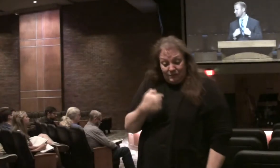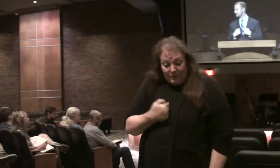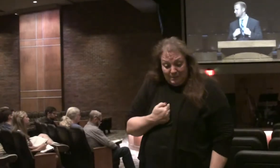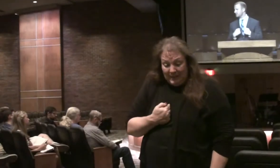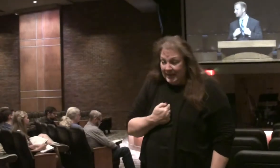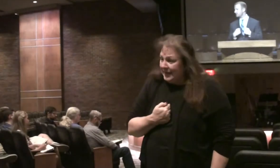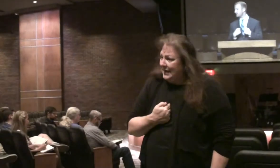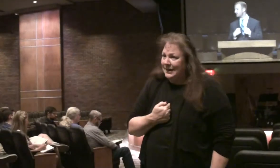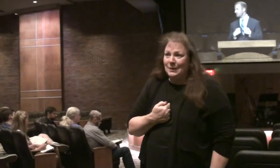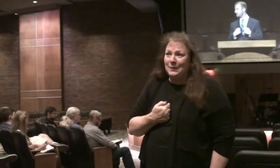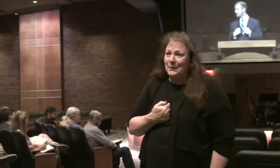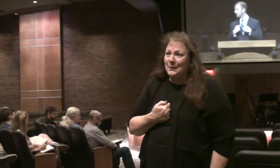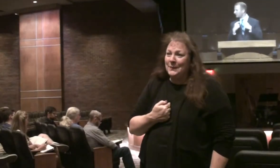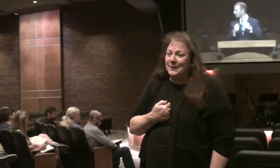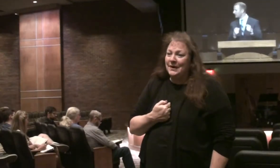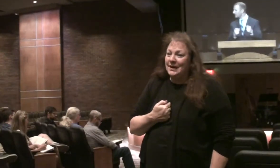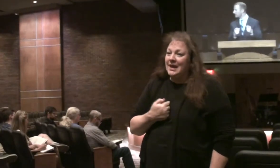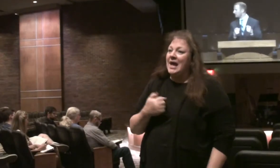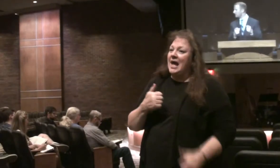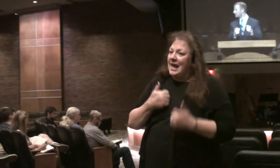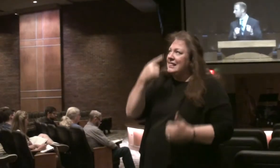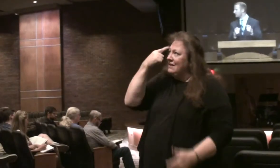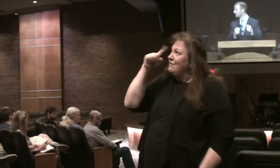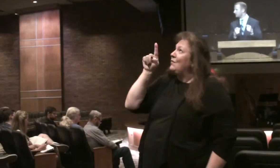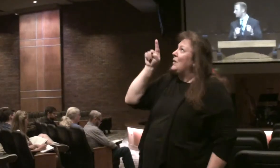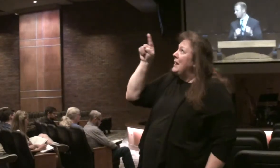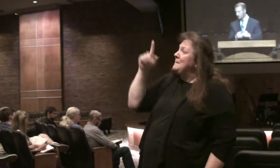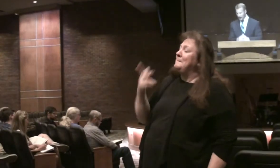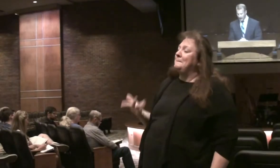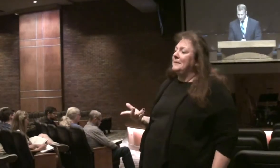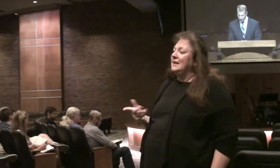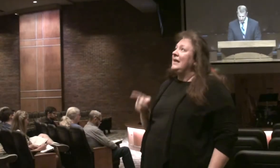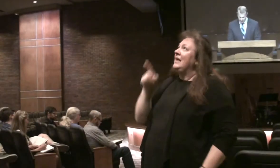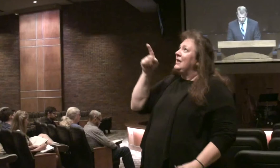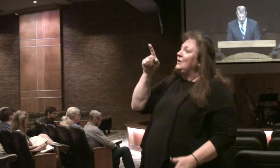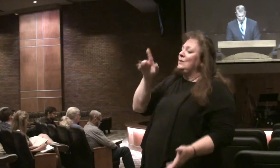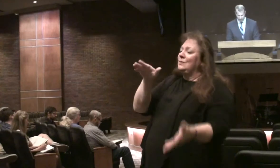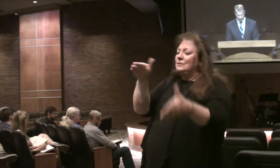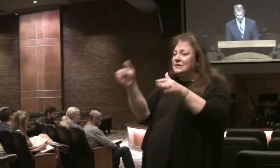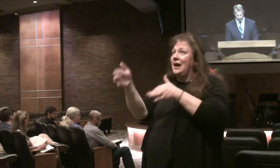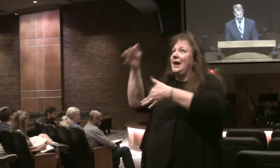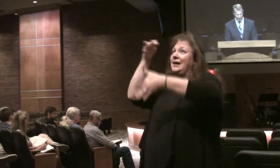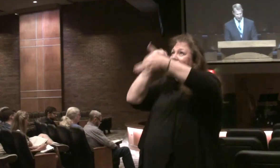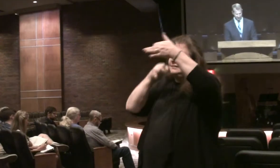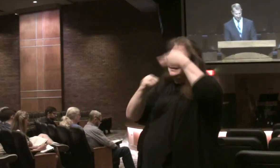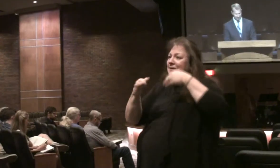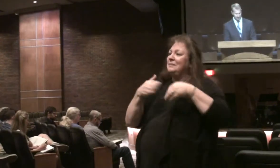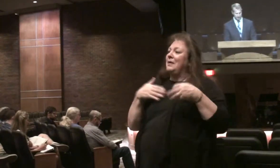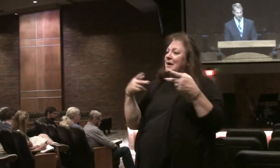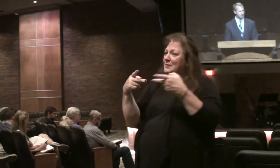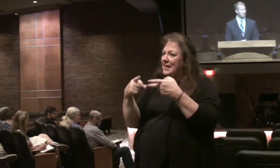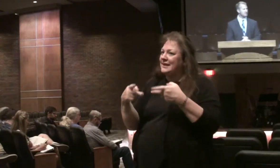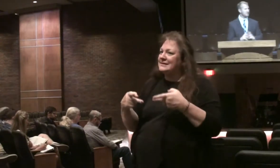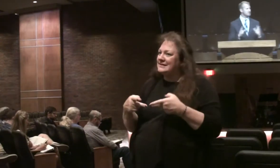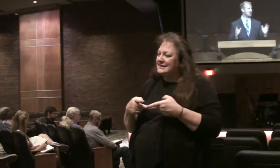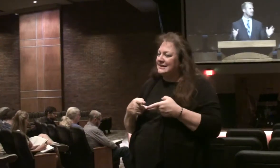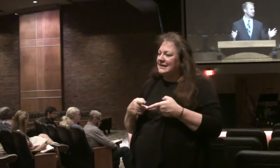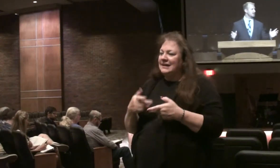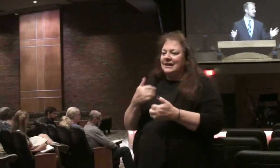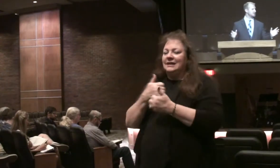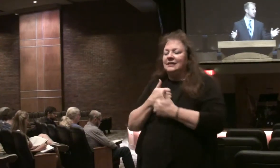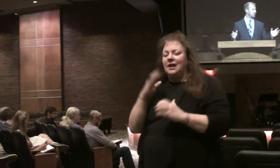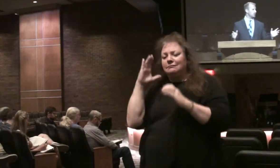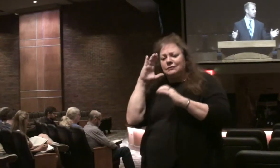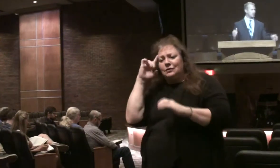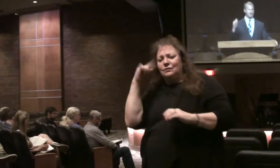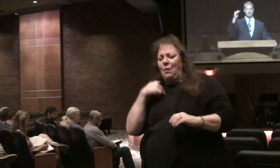ourselves, but for Him who died and rose again on our behalf. Love does not